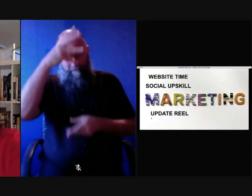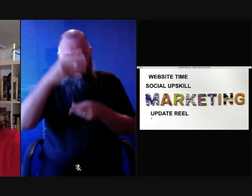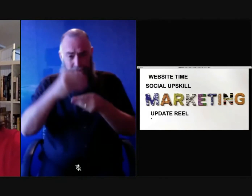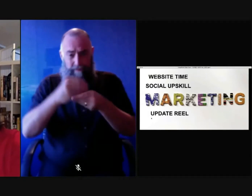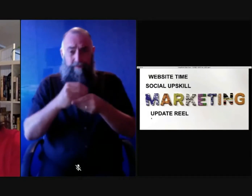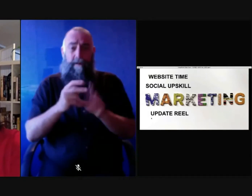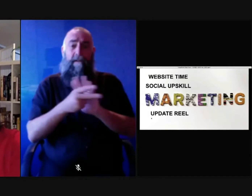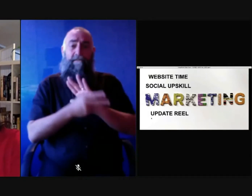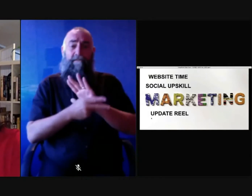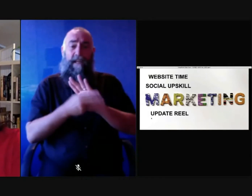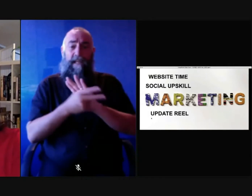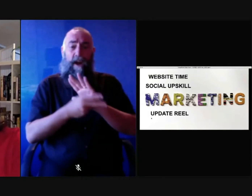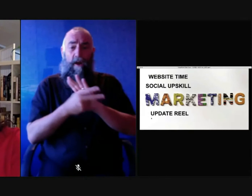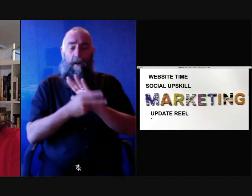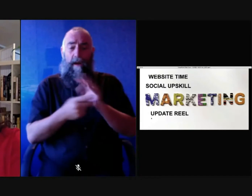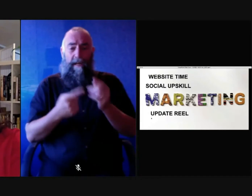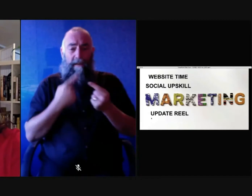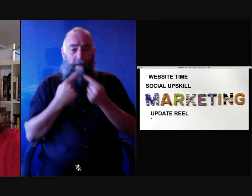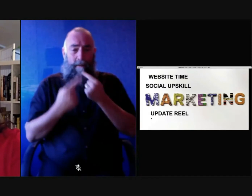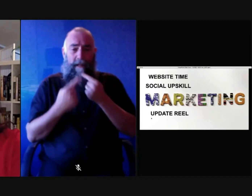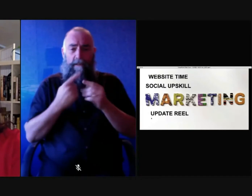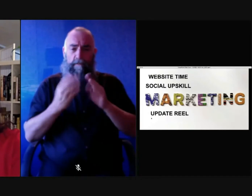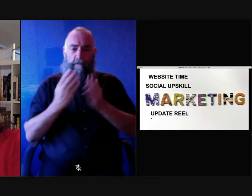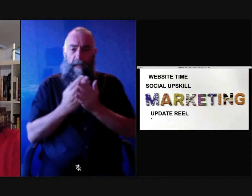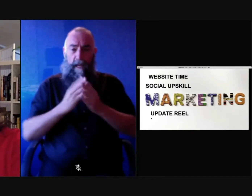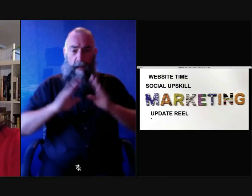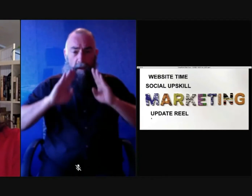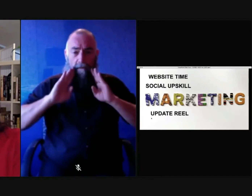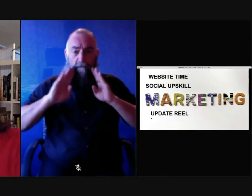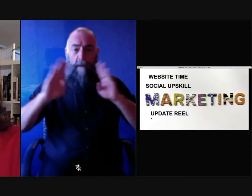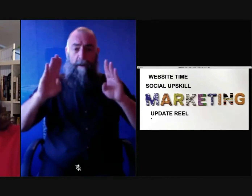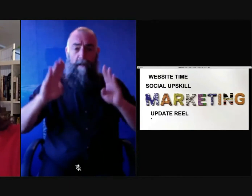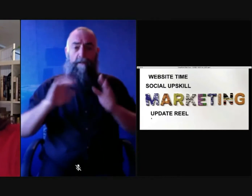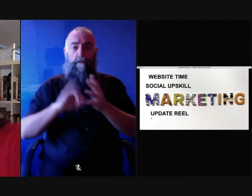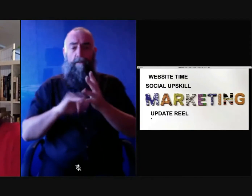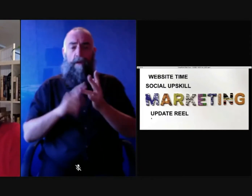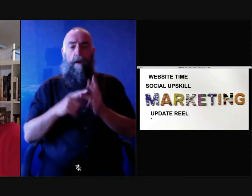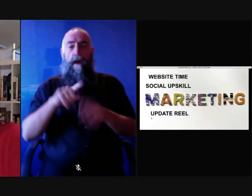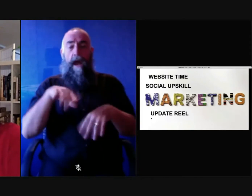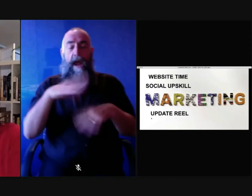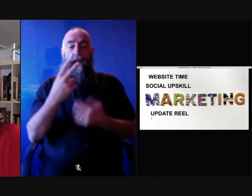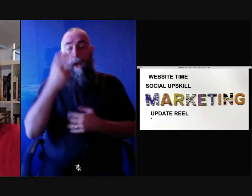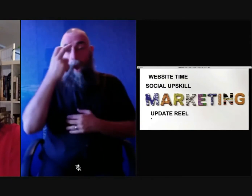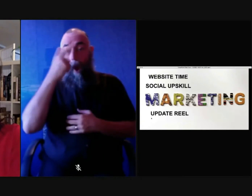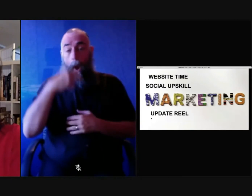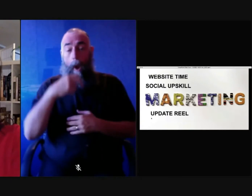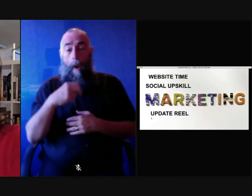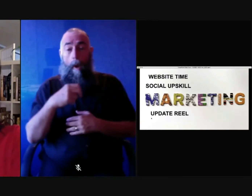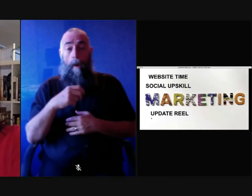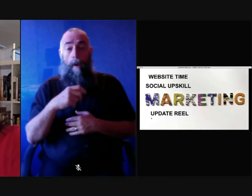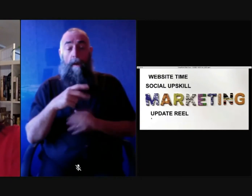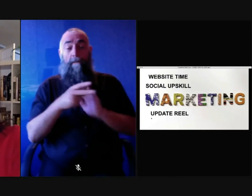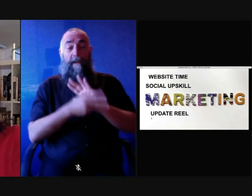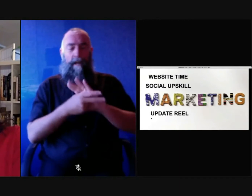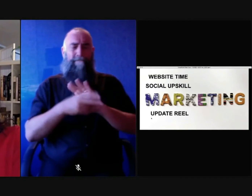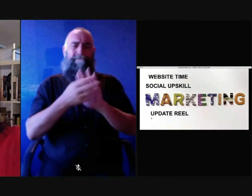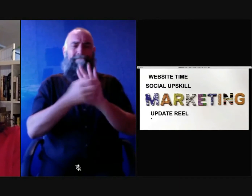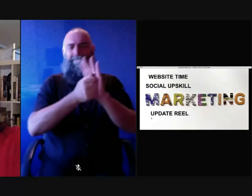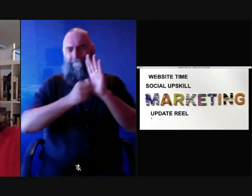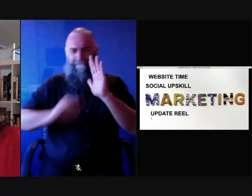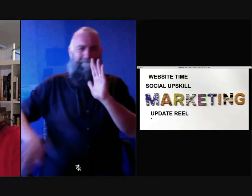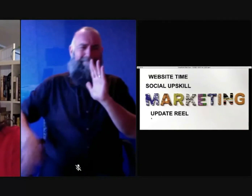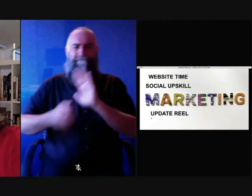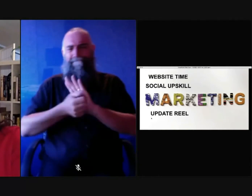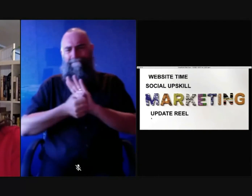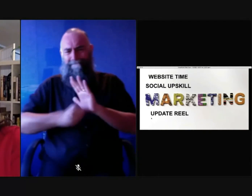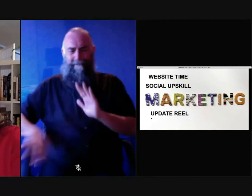fabulous. It's time to take down those dodgy old videos. It's time to recut things that you're a little bit